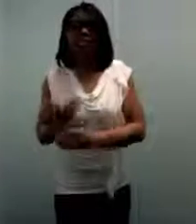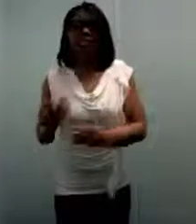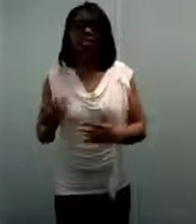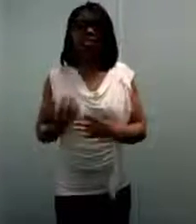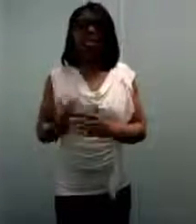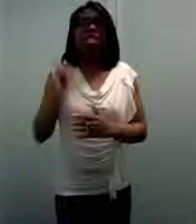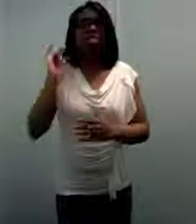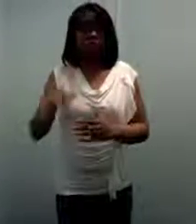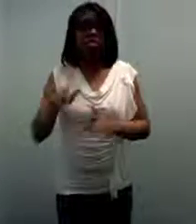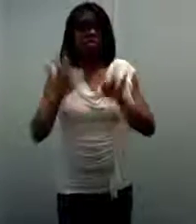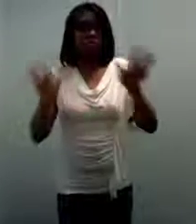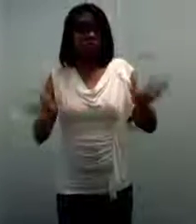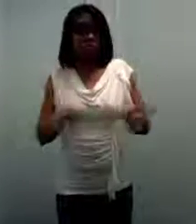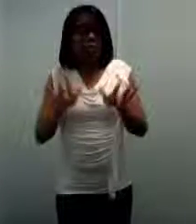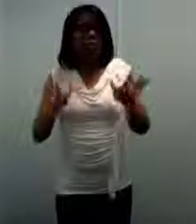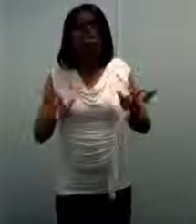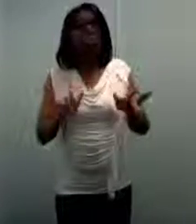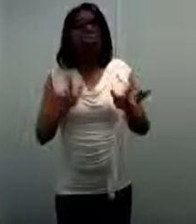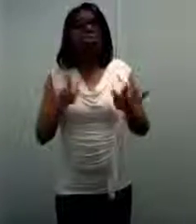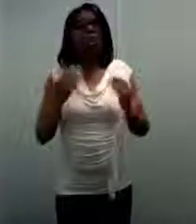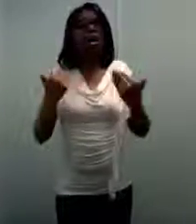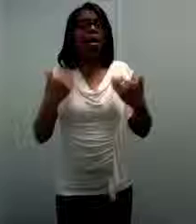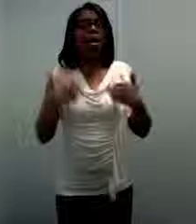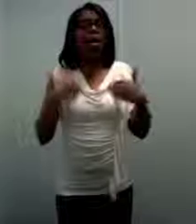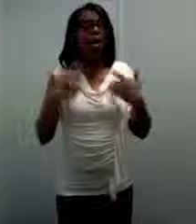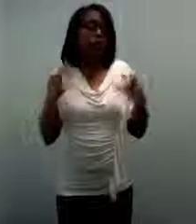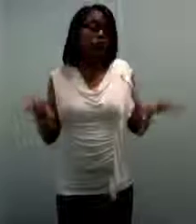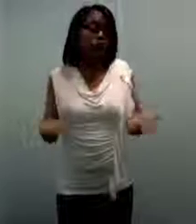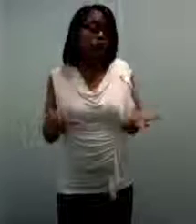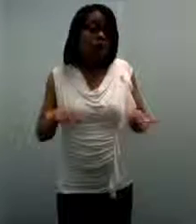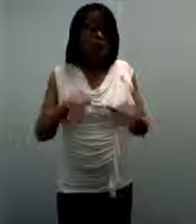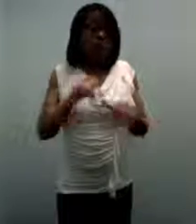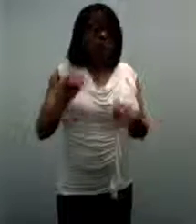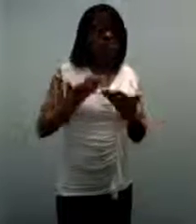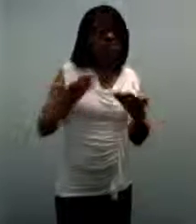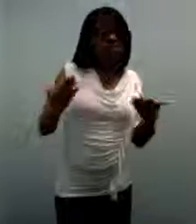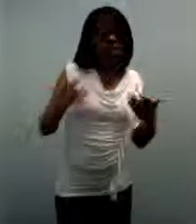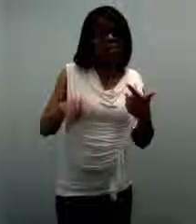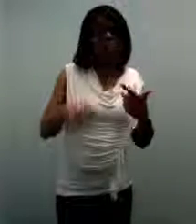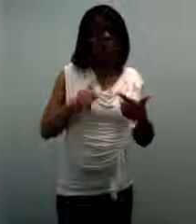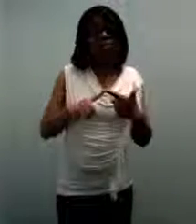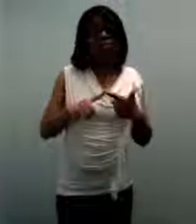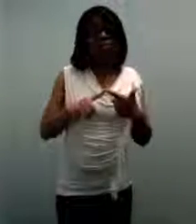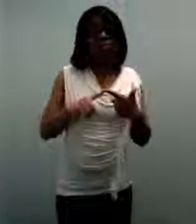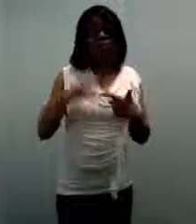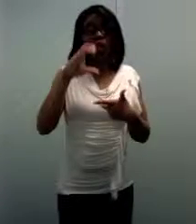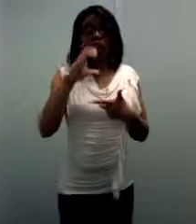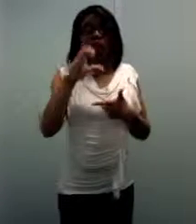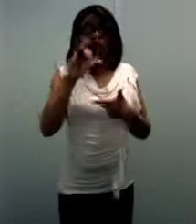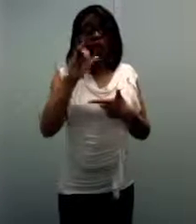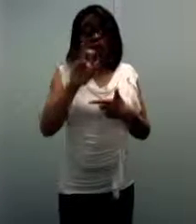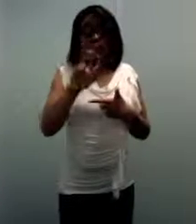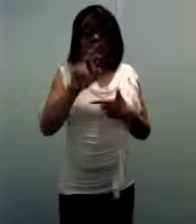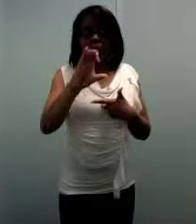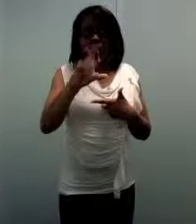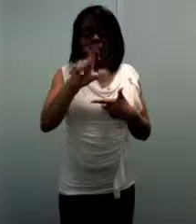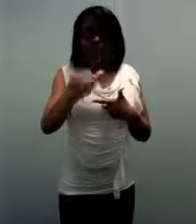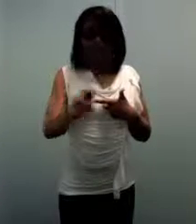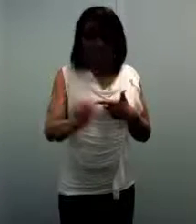what computers allow us to do. Another thing it allows us to do is reorder the curriculum. Traditionally, it's been by how difficult it is to calculate.